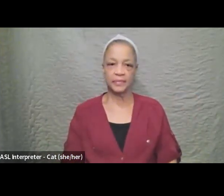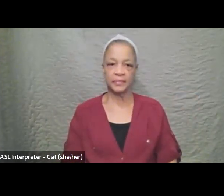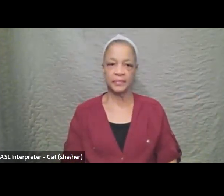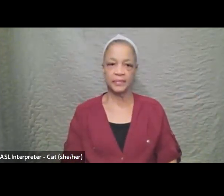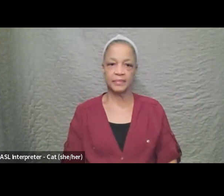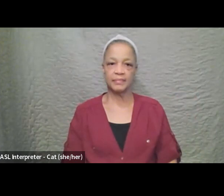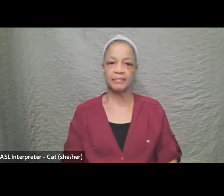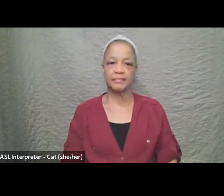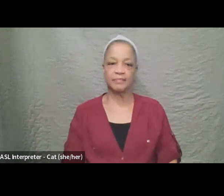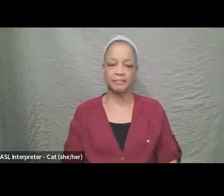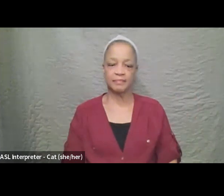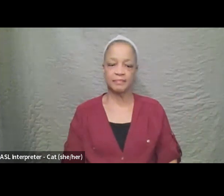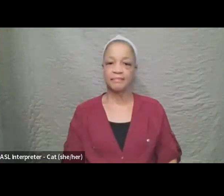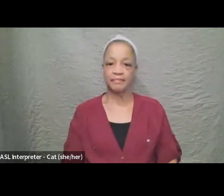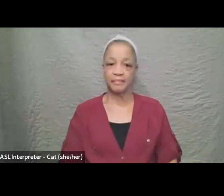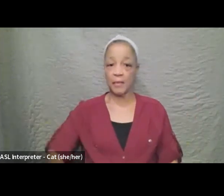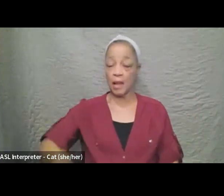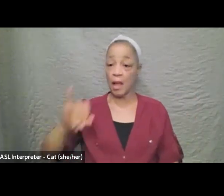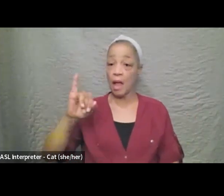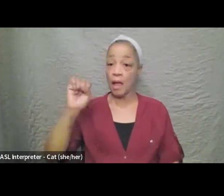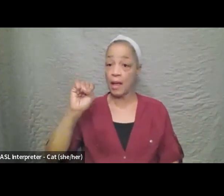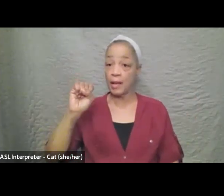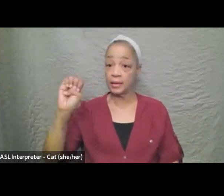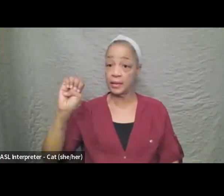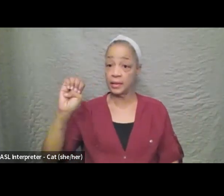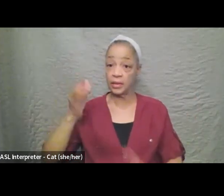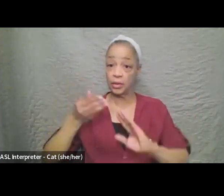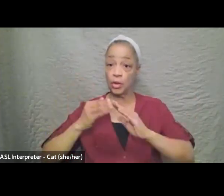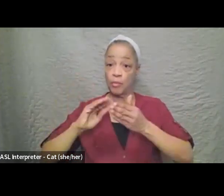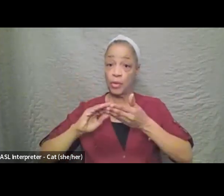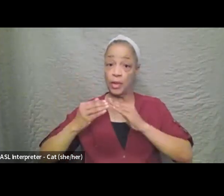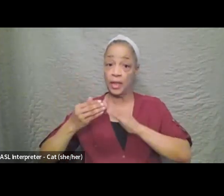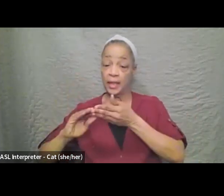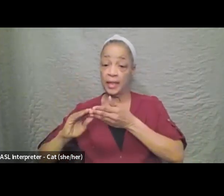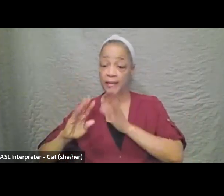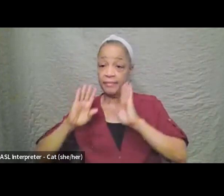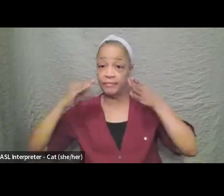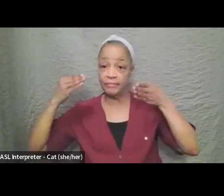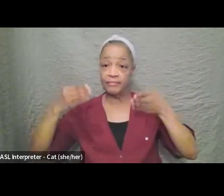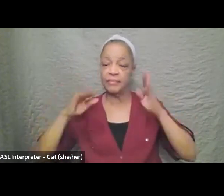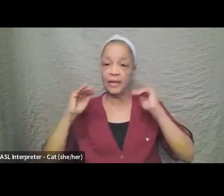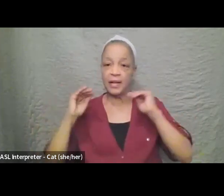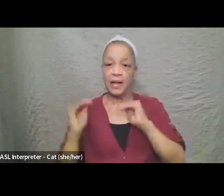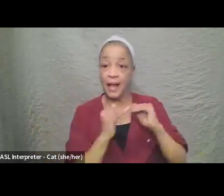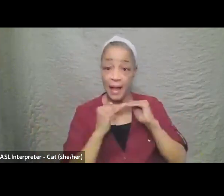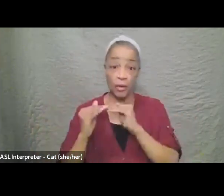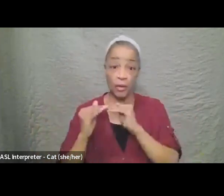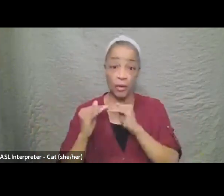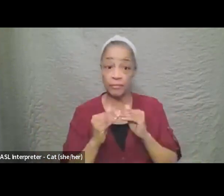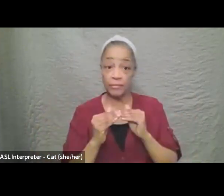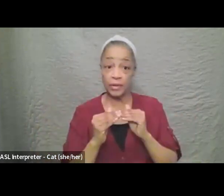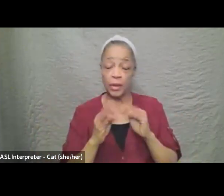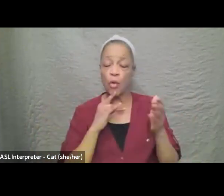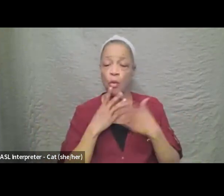Thus, when the ISE community truly centers equity, it will